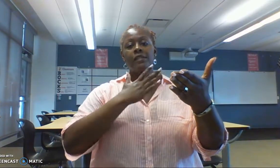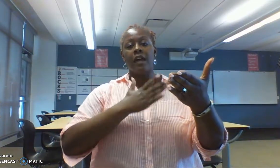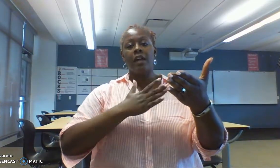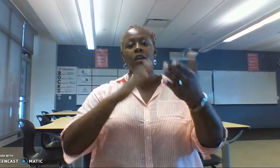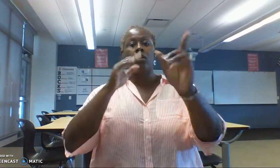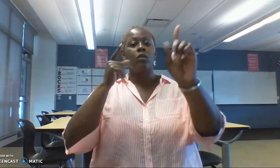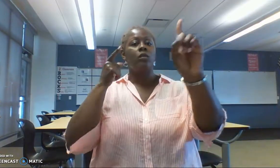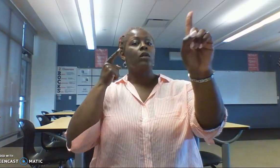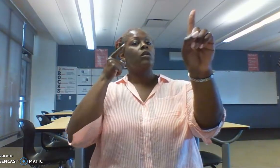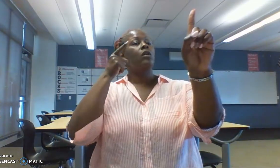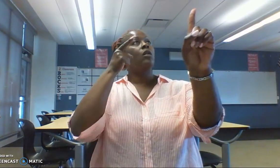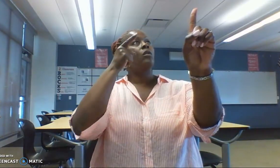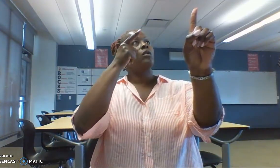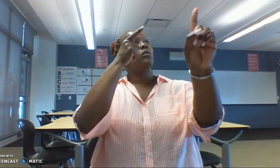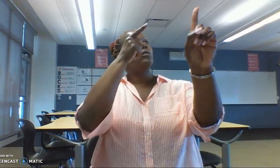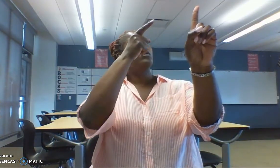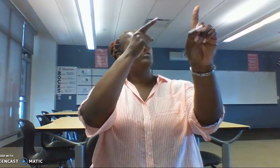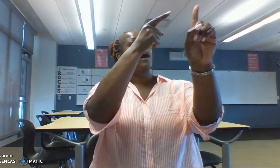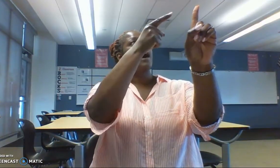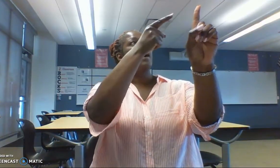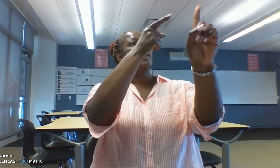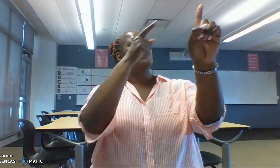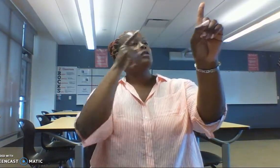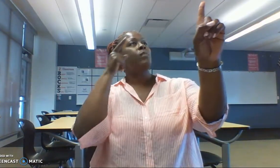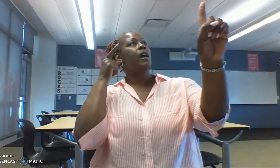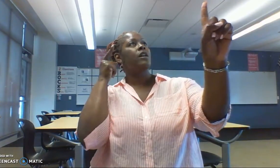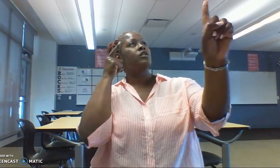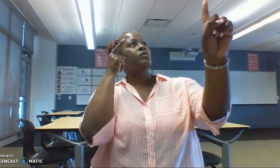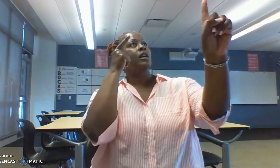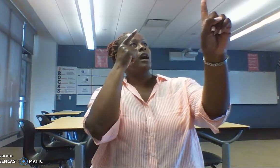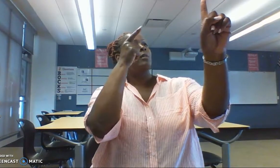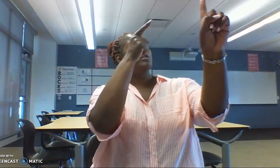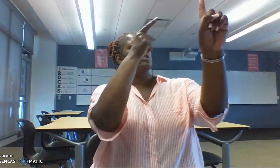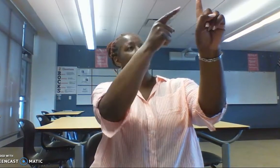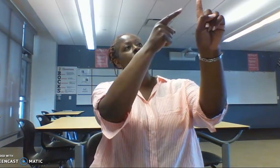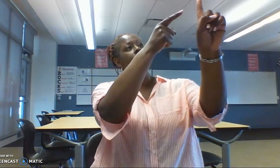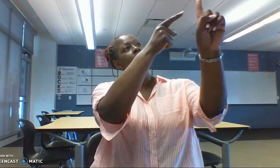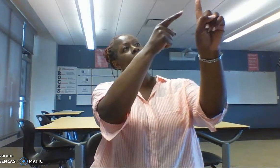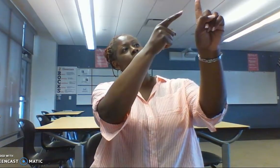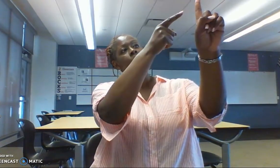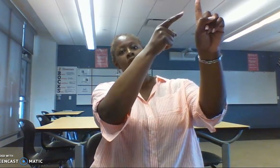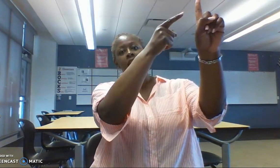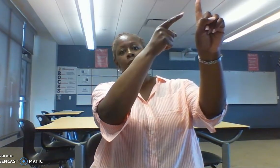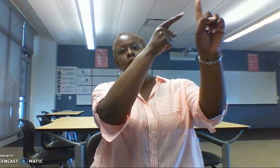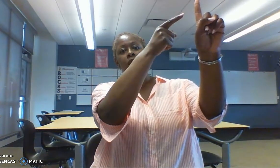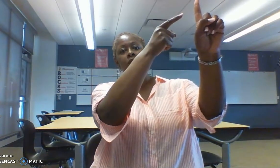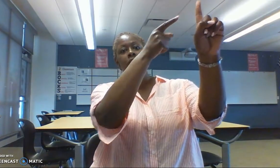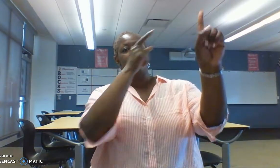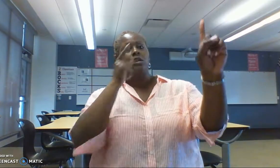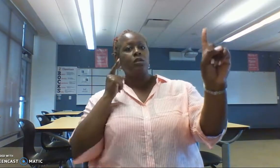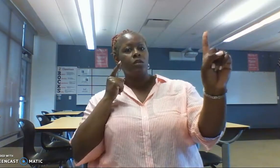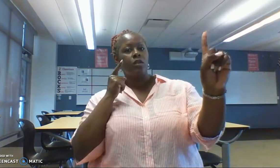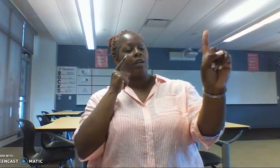sign go. Go. I aspire to accomplish and achieve and reach that point. So you have